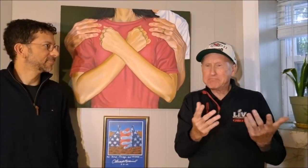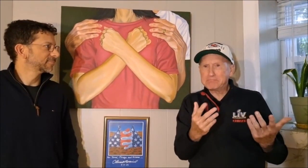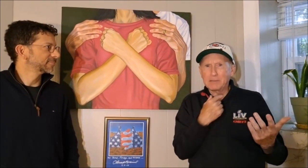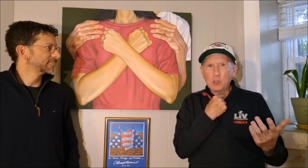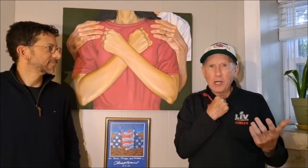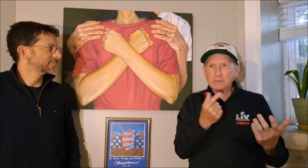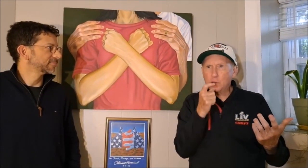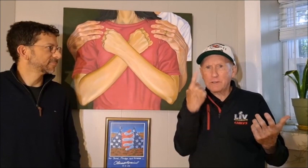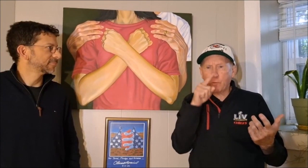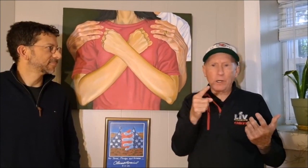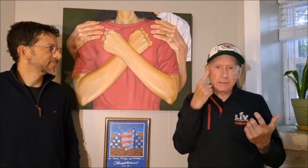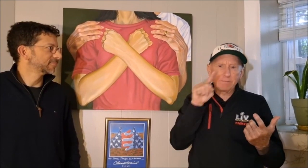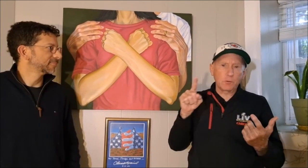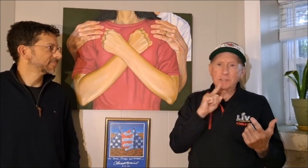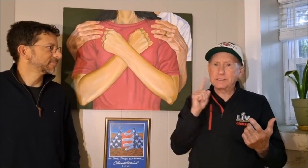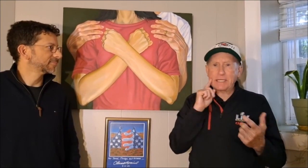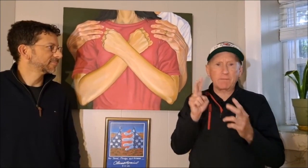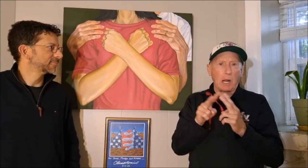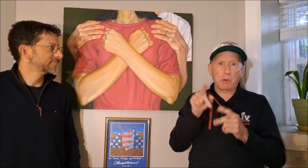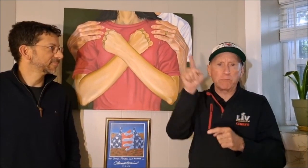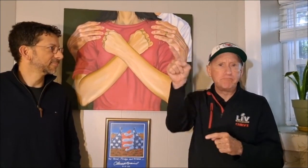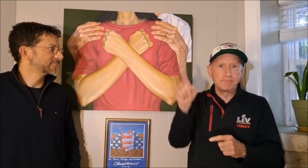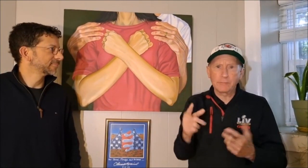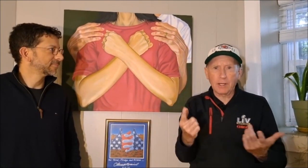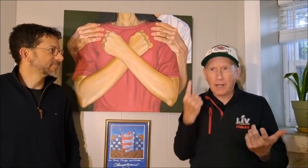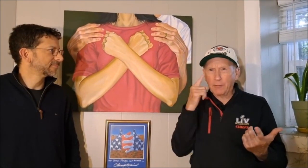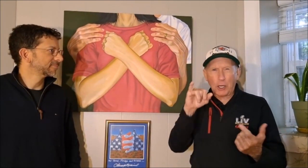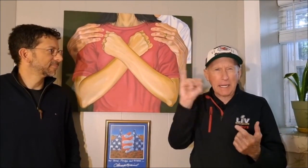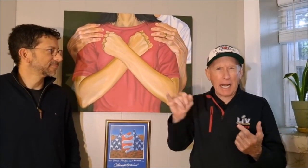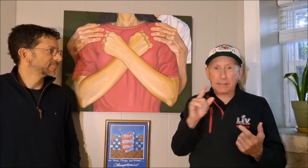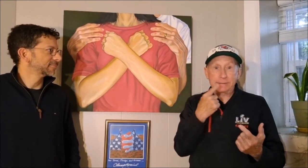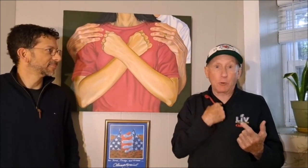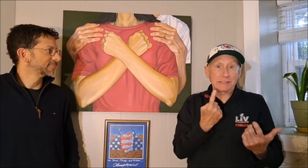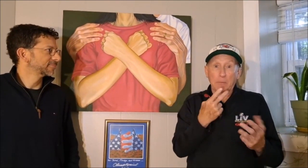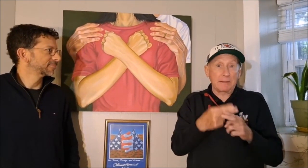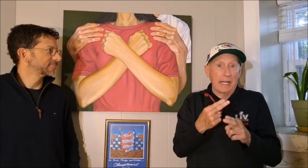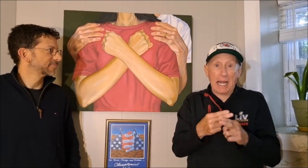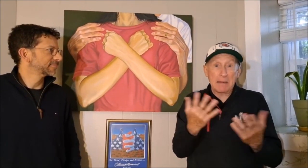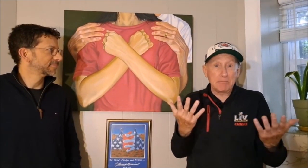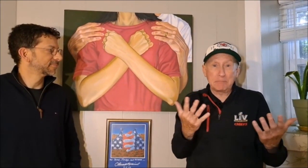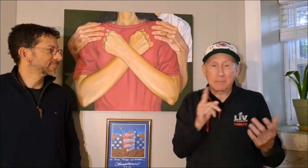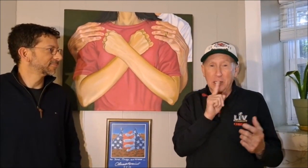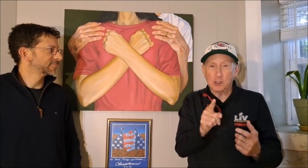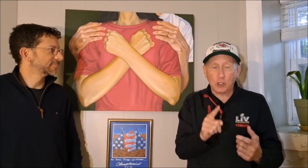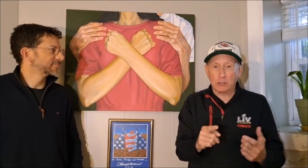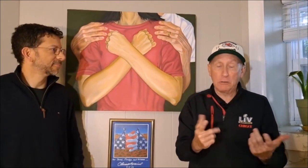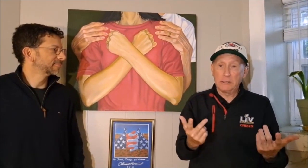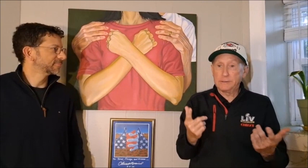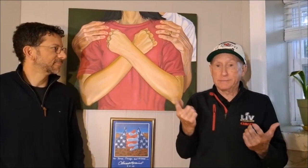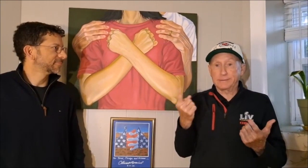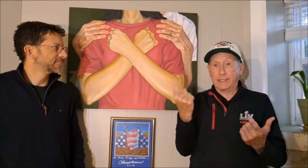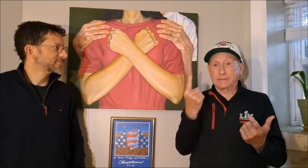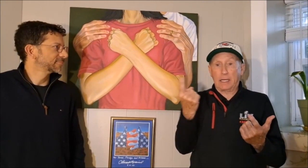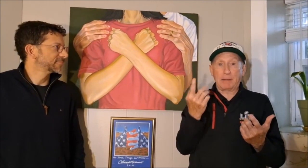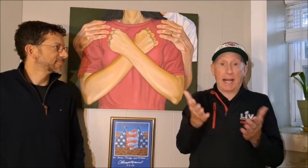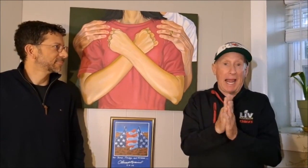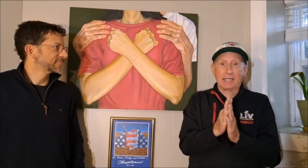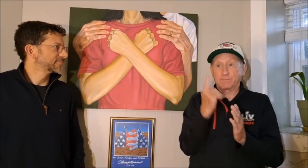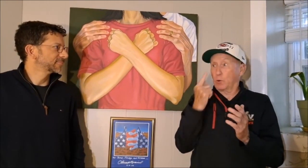And of course, who's looking for is for a deaf couple. I thought, and then I won't tell me the name. I'm not sure. Said, somebody asked for